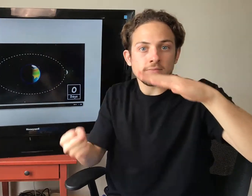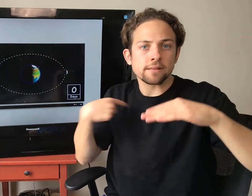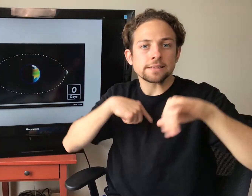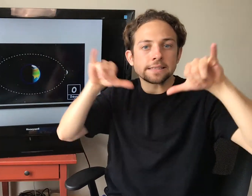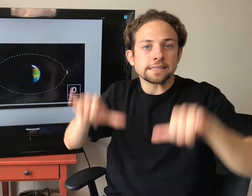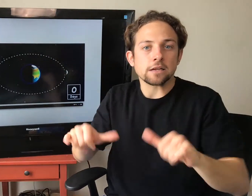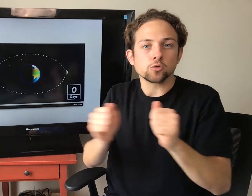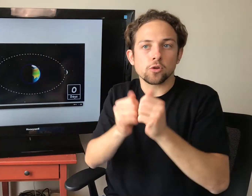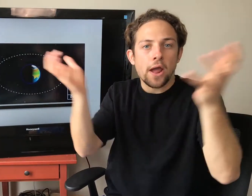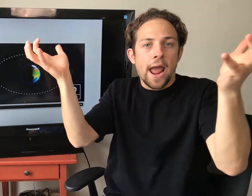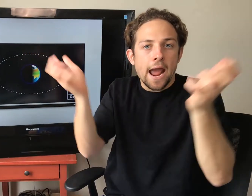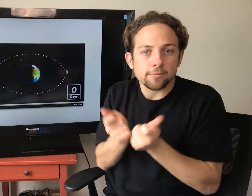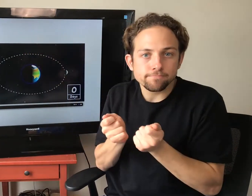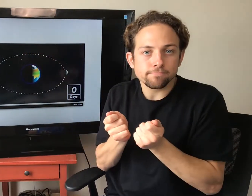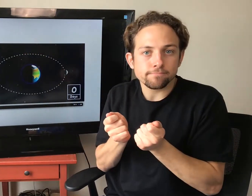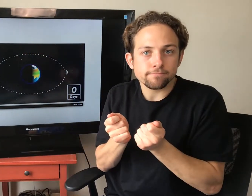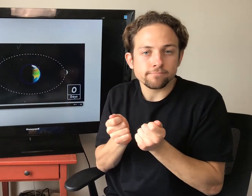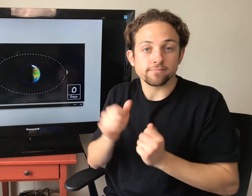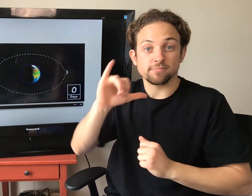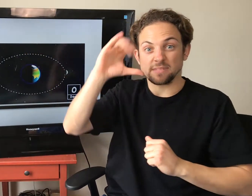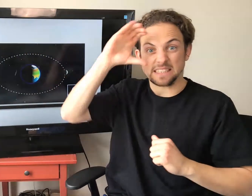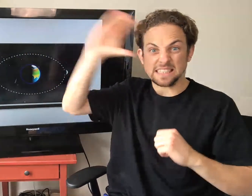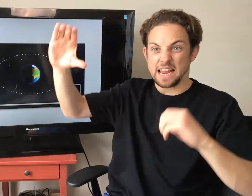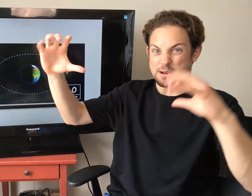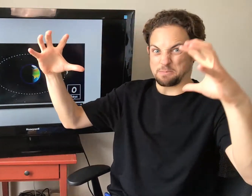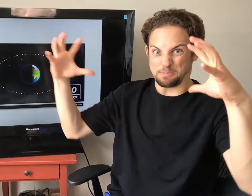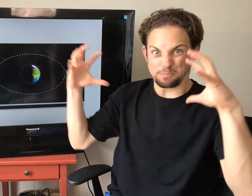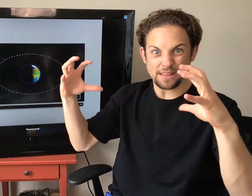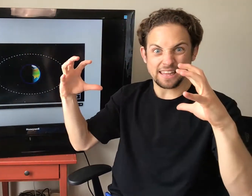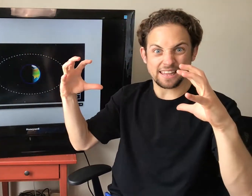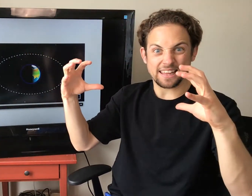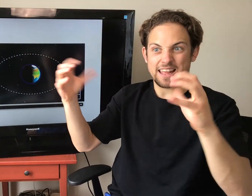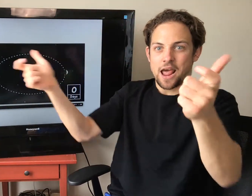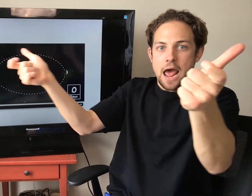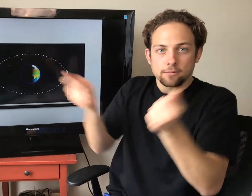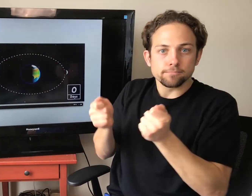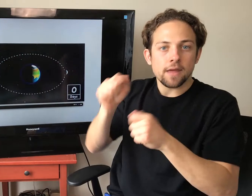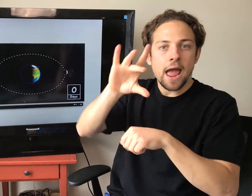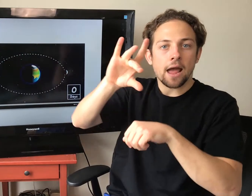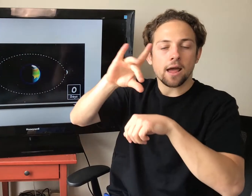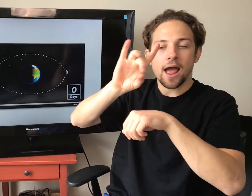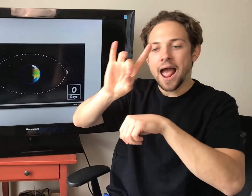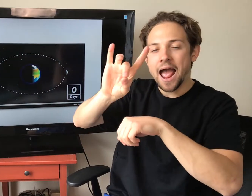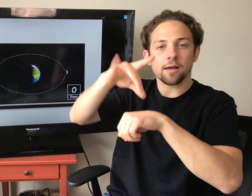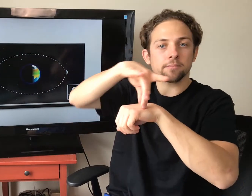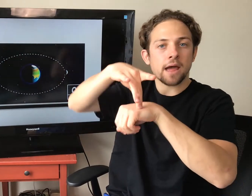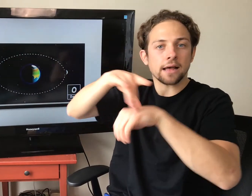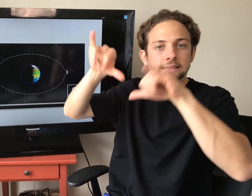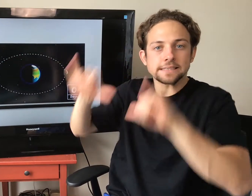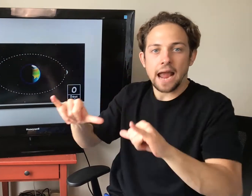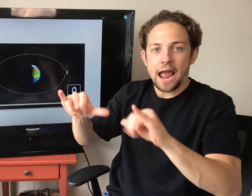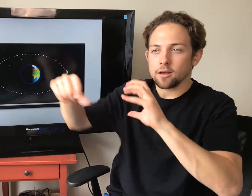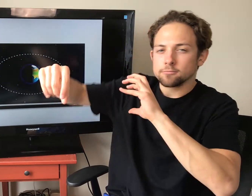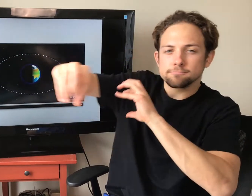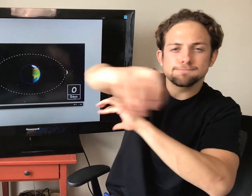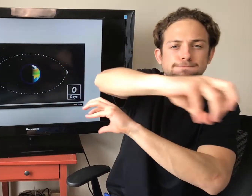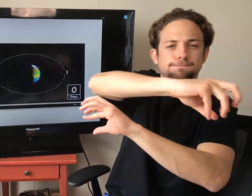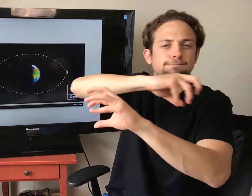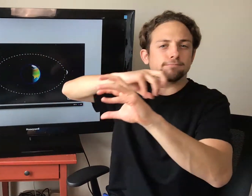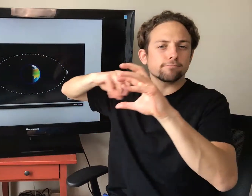away. Gravity helps us stay on the ground and keeps things together. The sun is so big